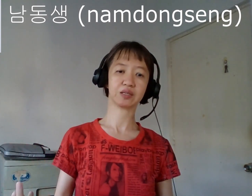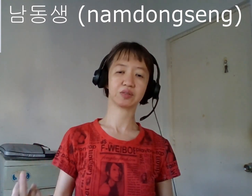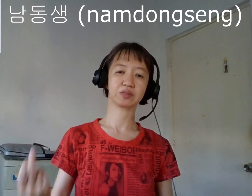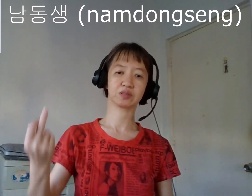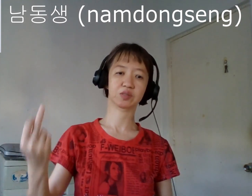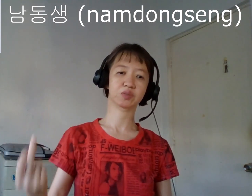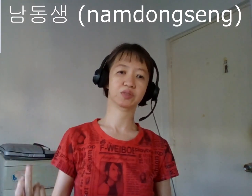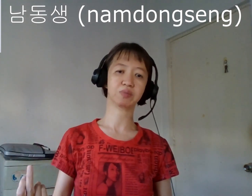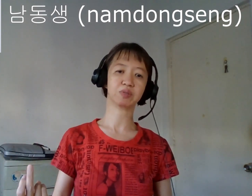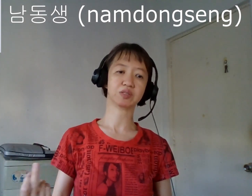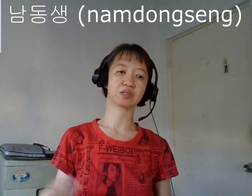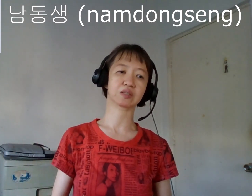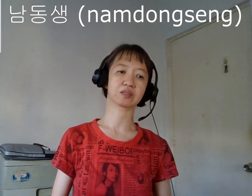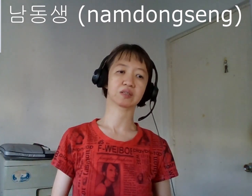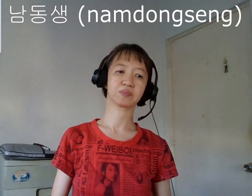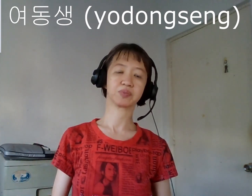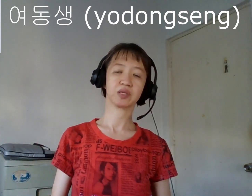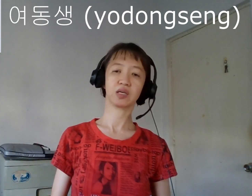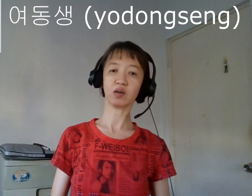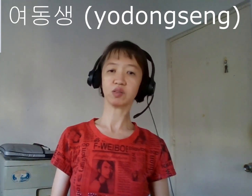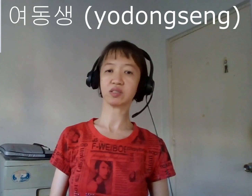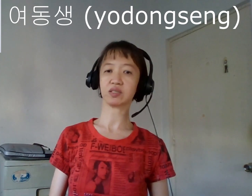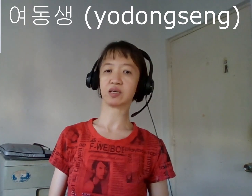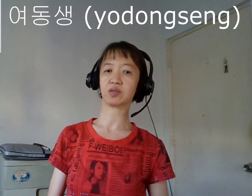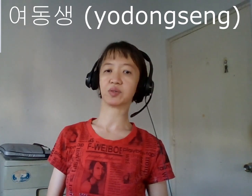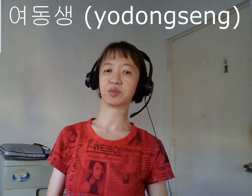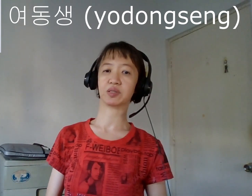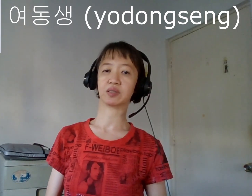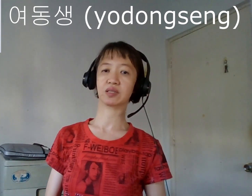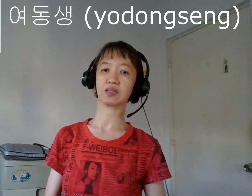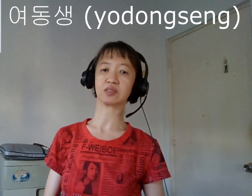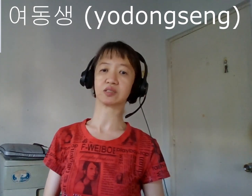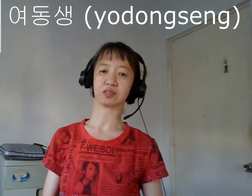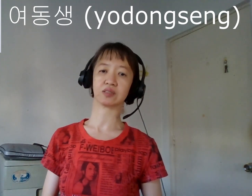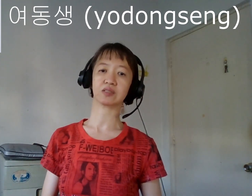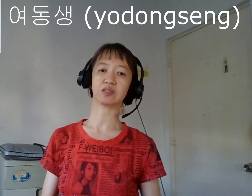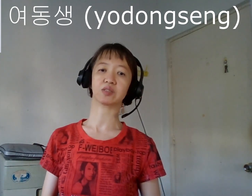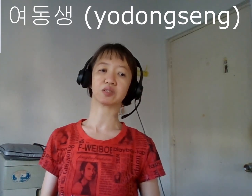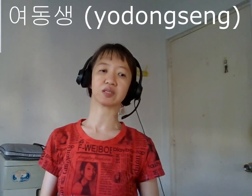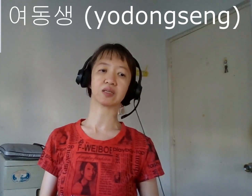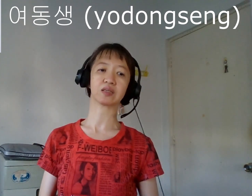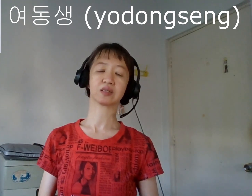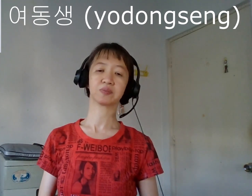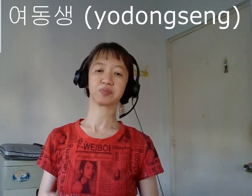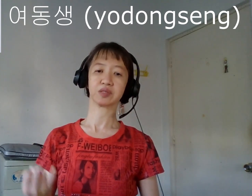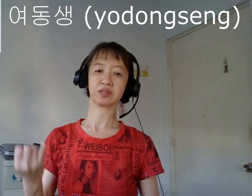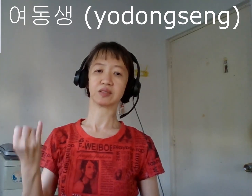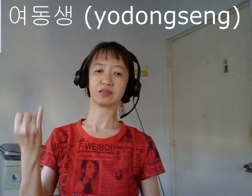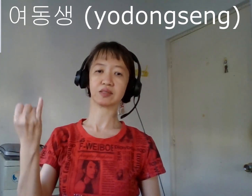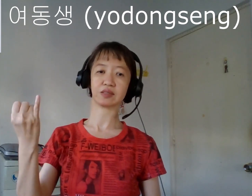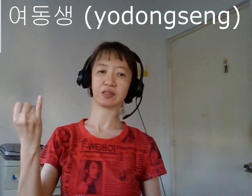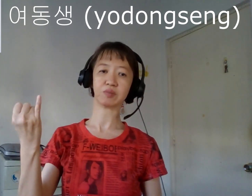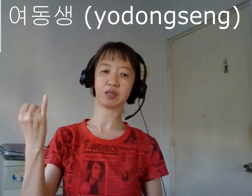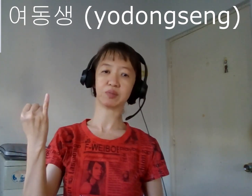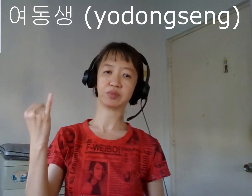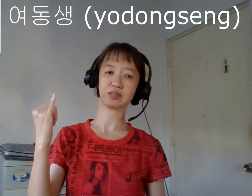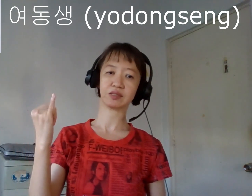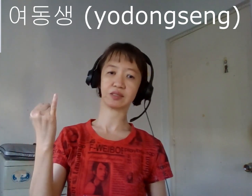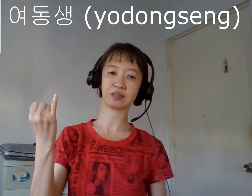down. So namdong-seng. Yeodong-seng or little sister, yeodong-seng, is the same. This is the